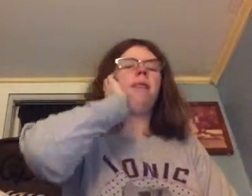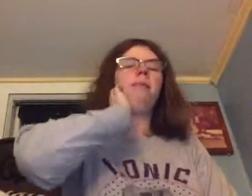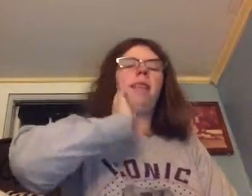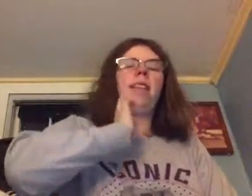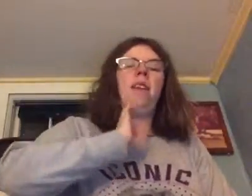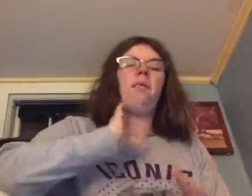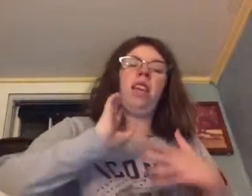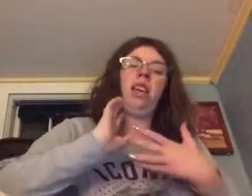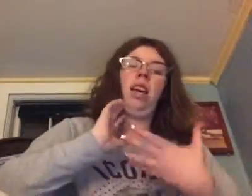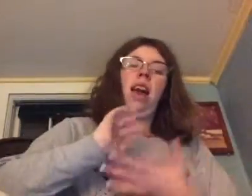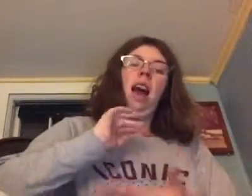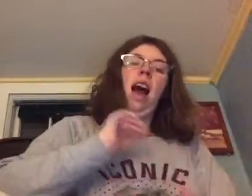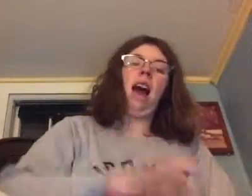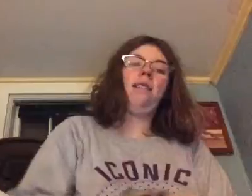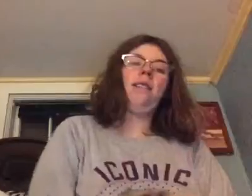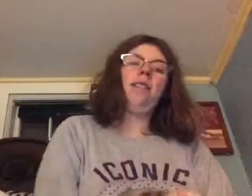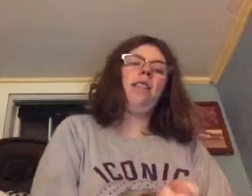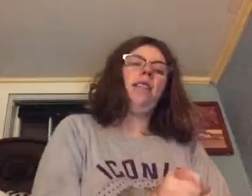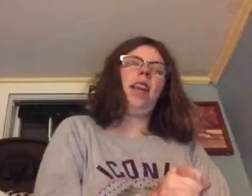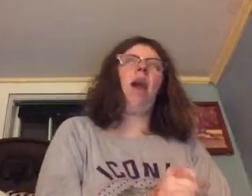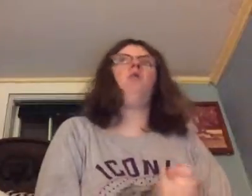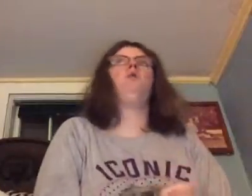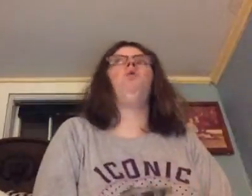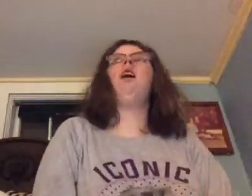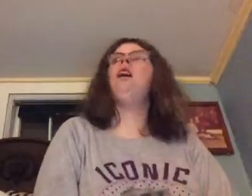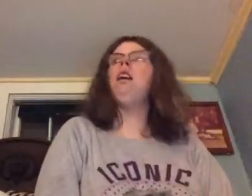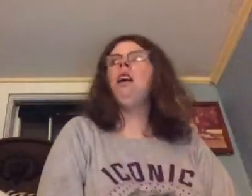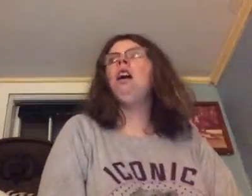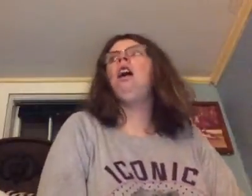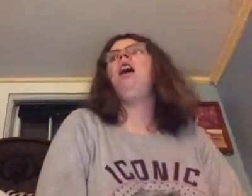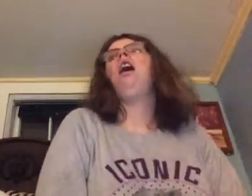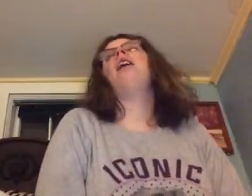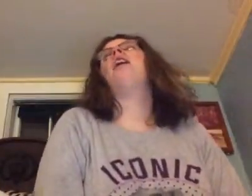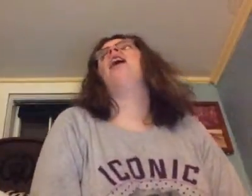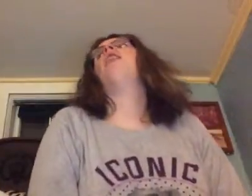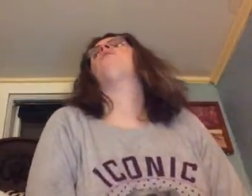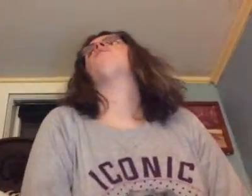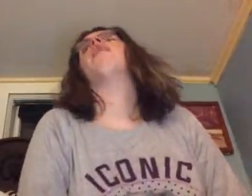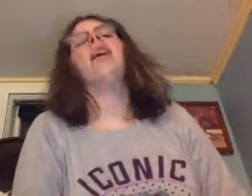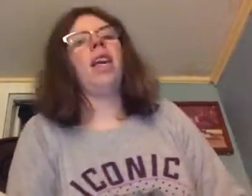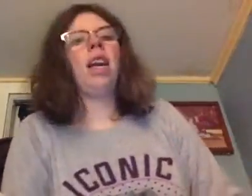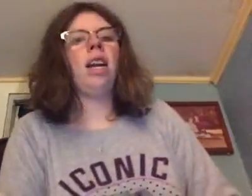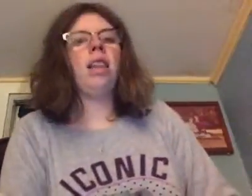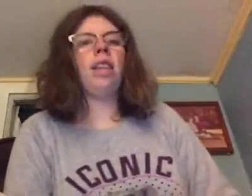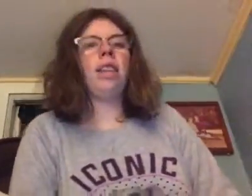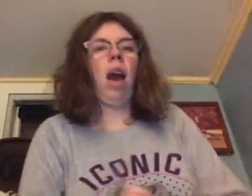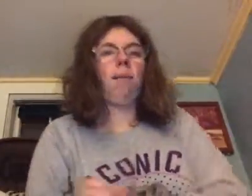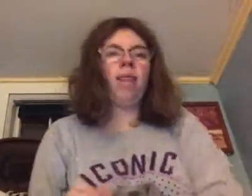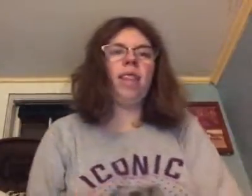everything, but that's not really like how close you are. And I was planning this coming